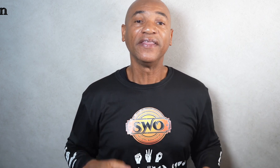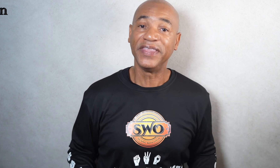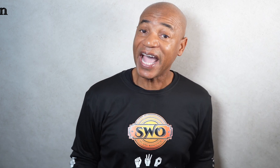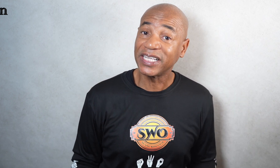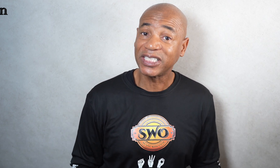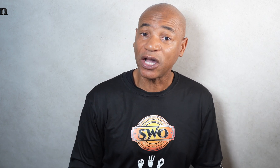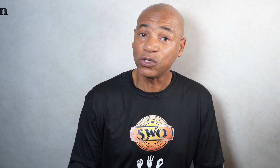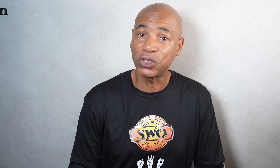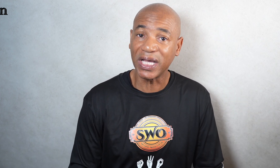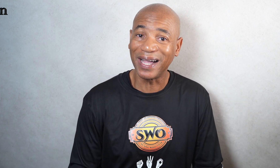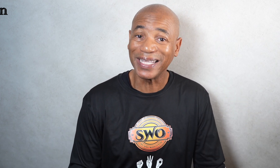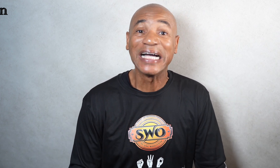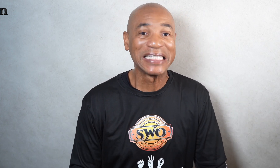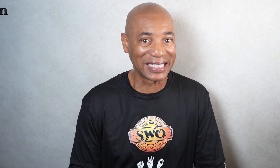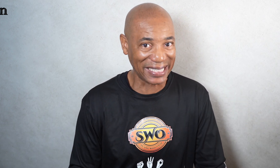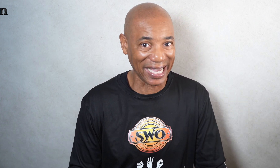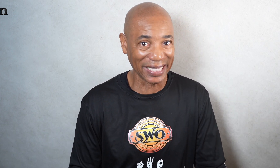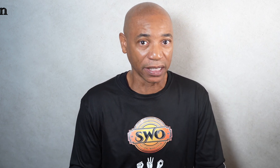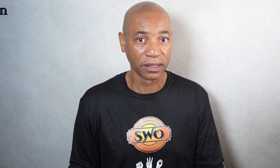That is how you sign send.